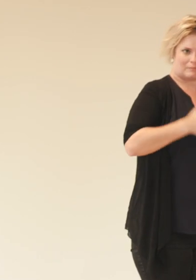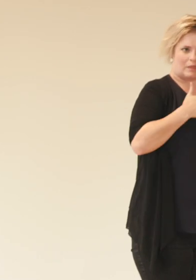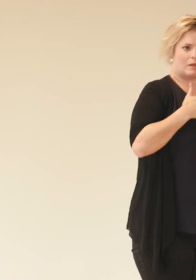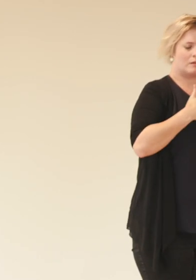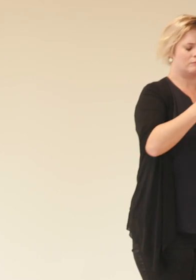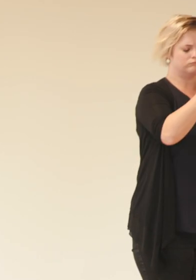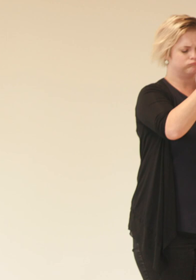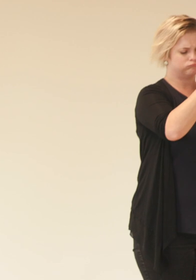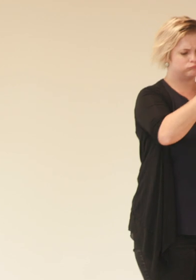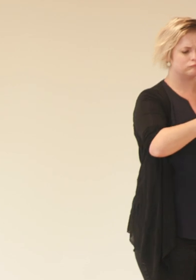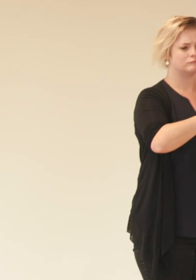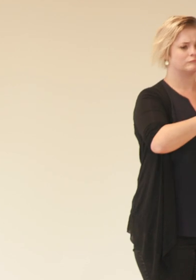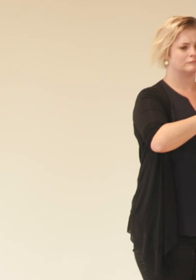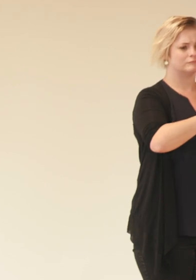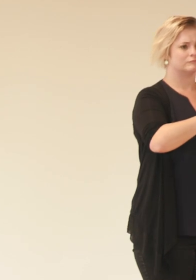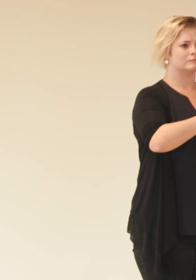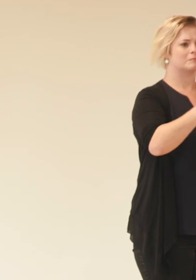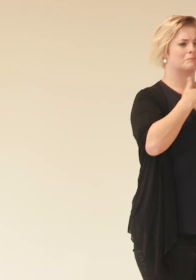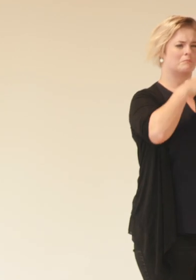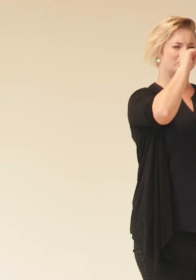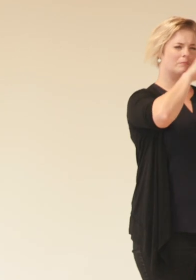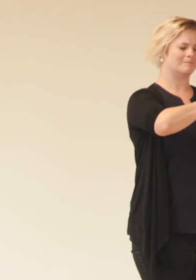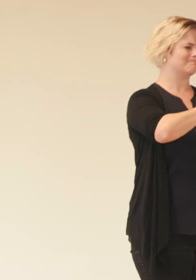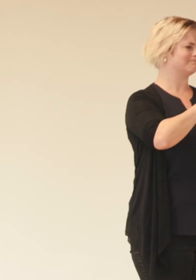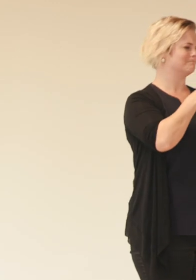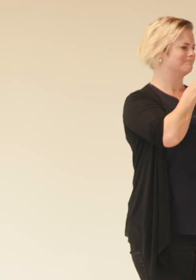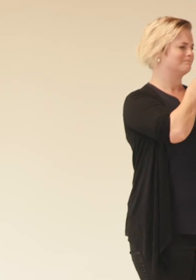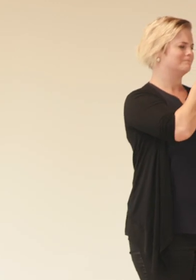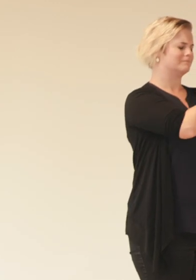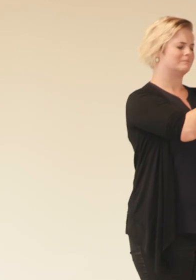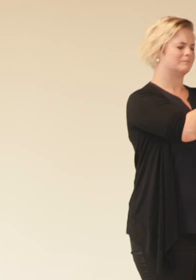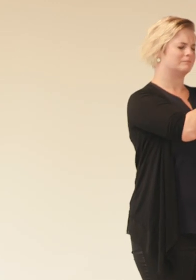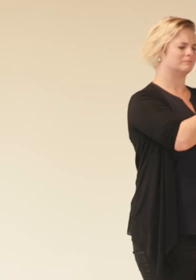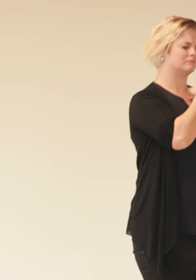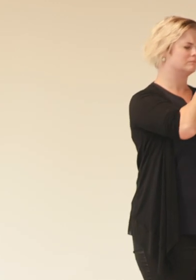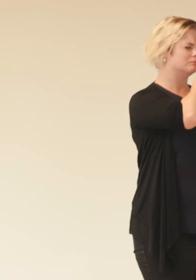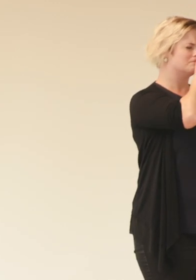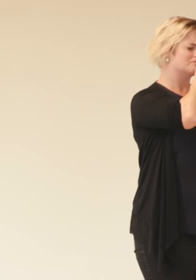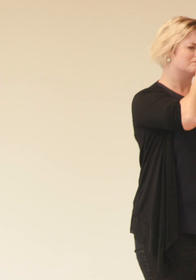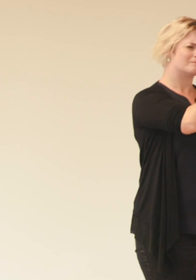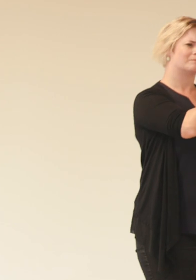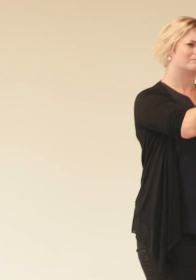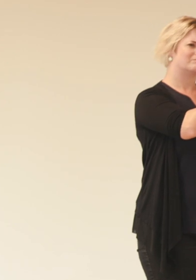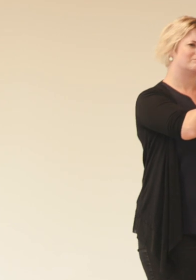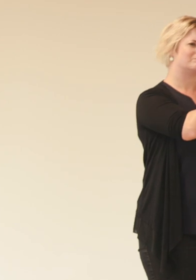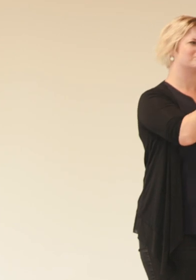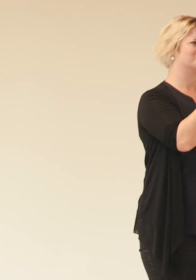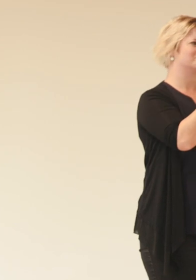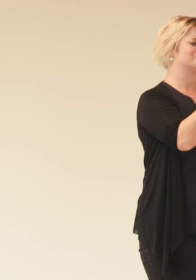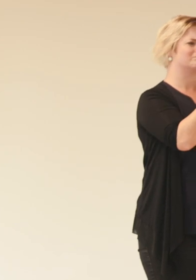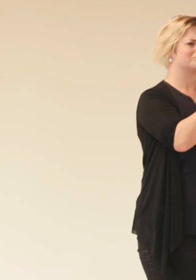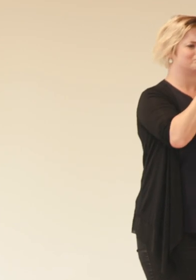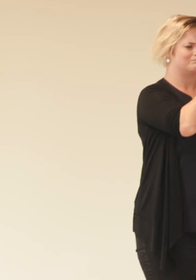The love of my life, my husband, for 9 years, we were, we love each other very